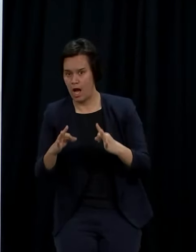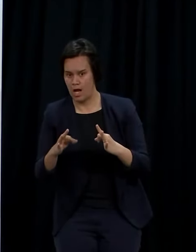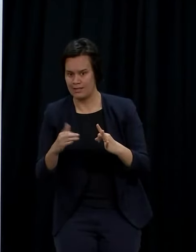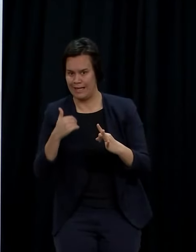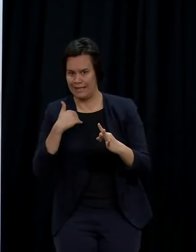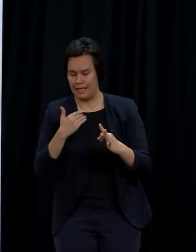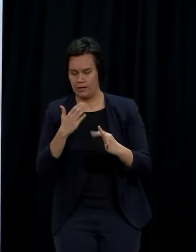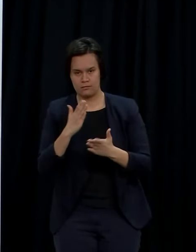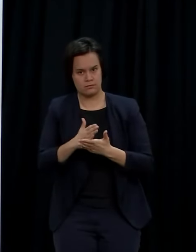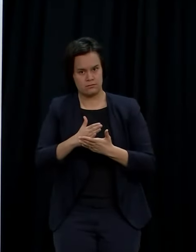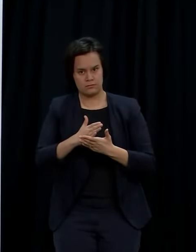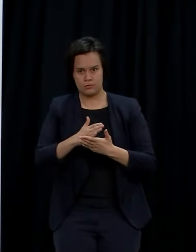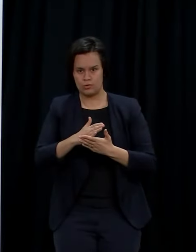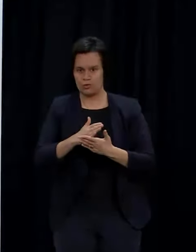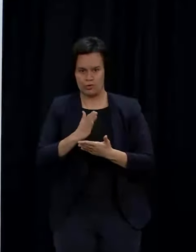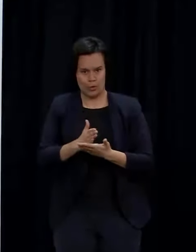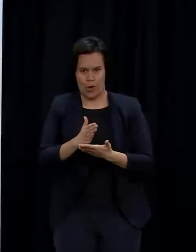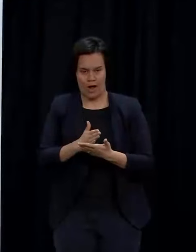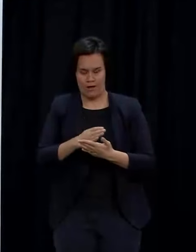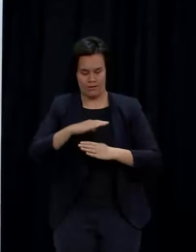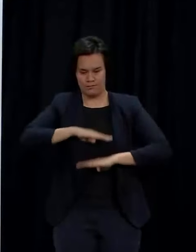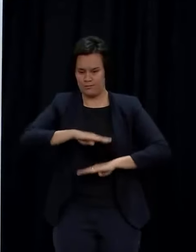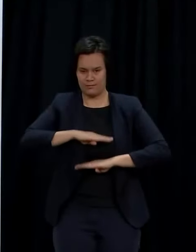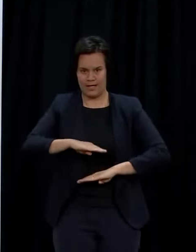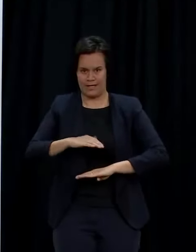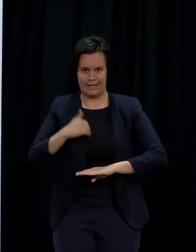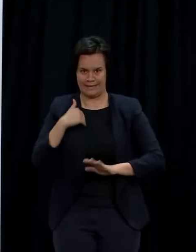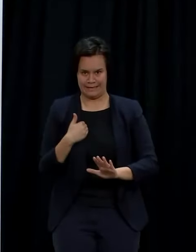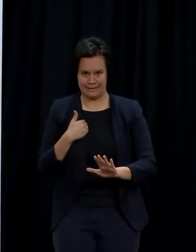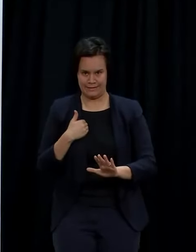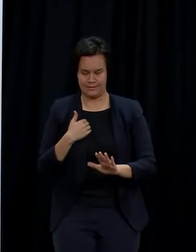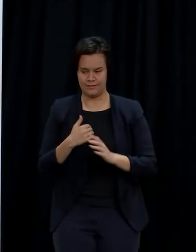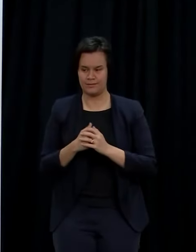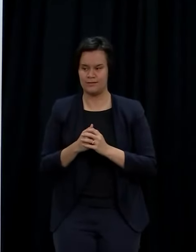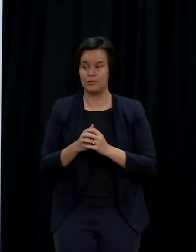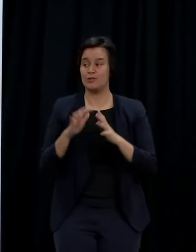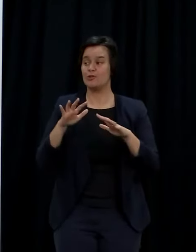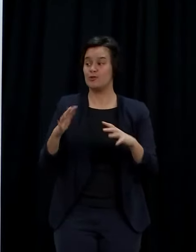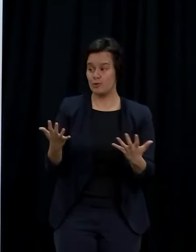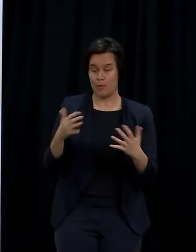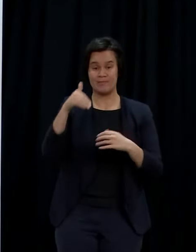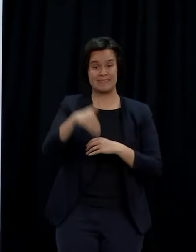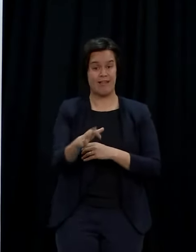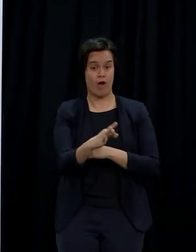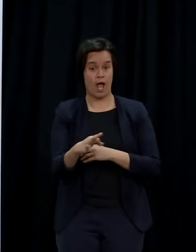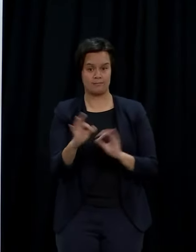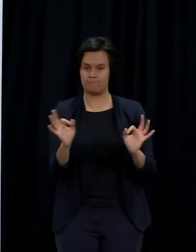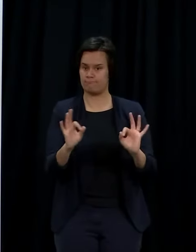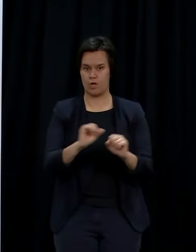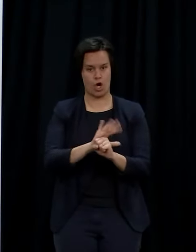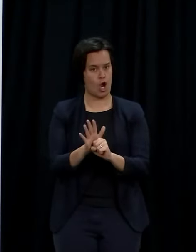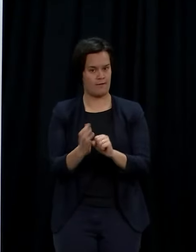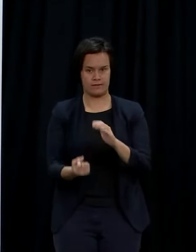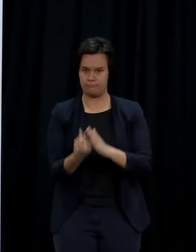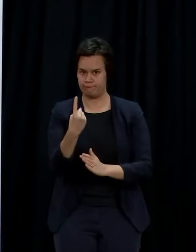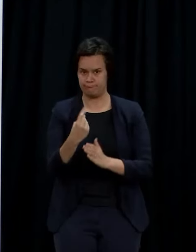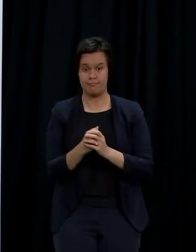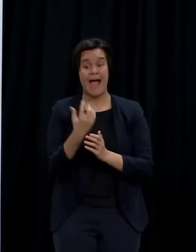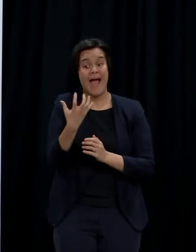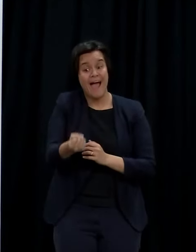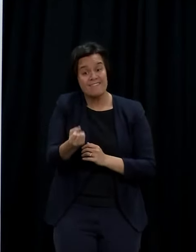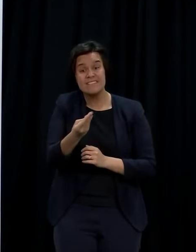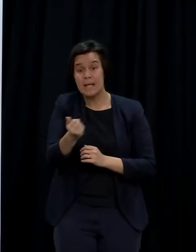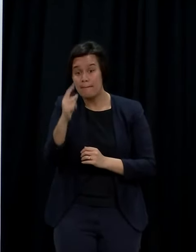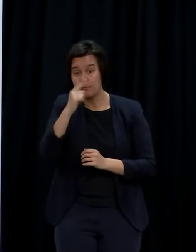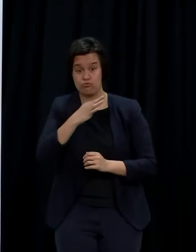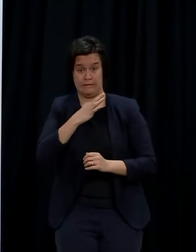no cases, but contacts. Wastewater testing, obviously, something that we want to nail down. But in the past,